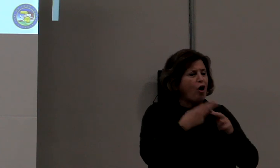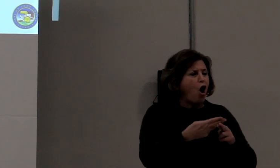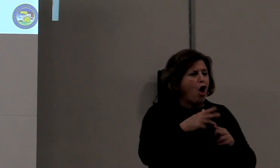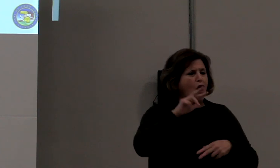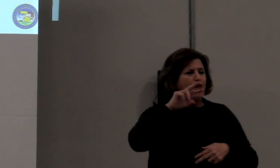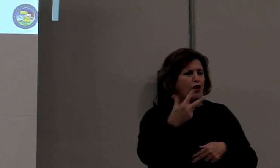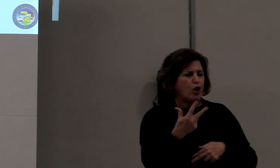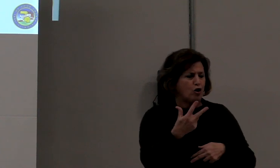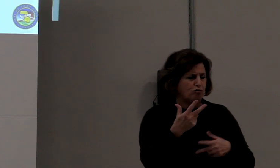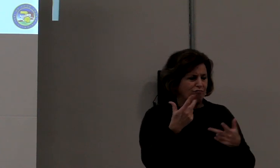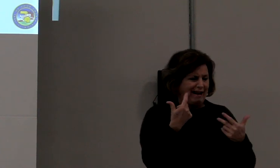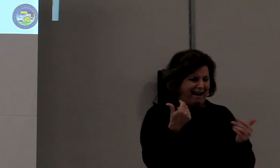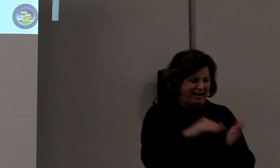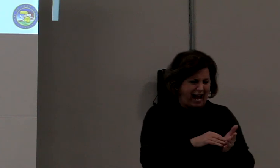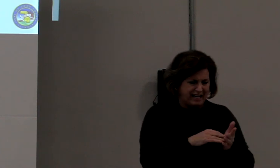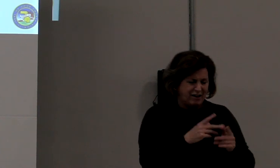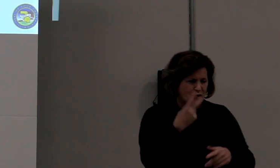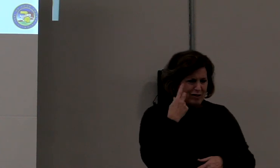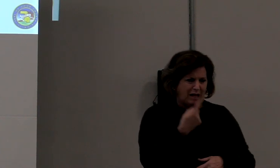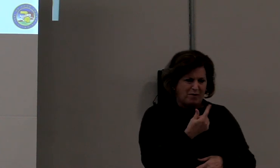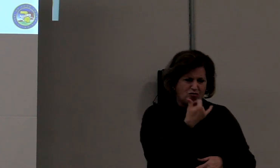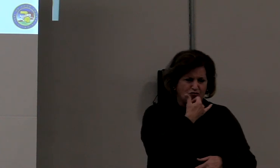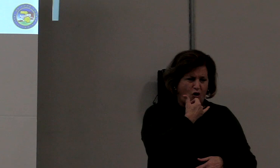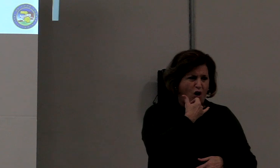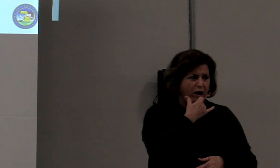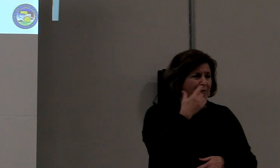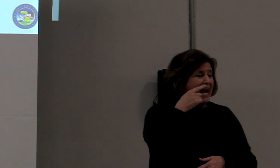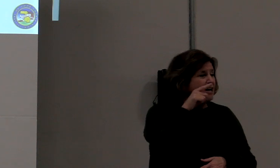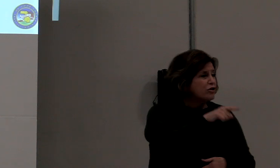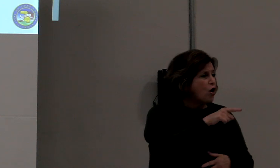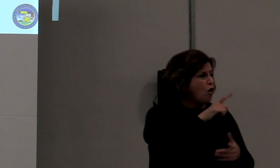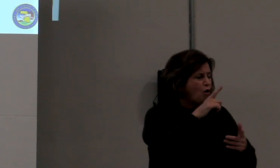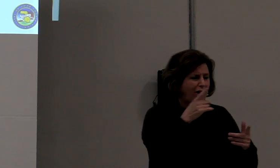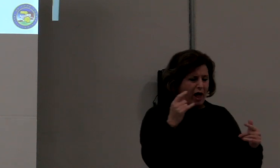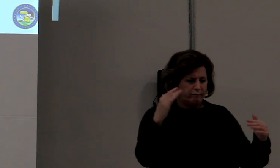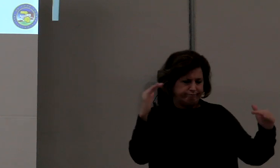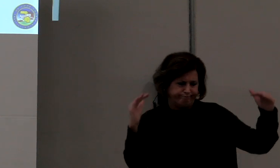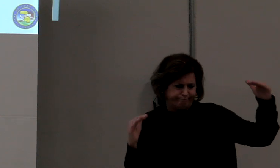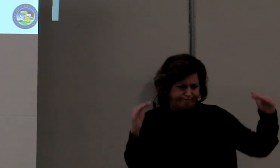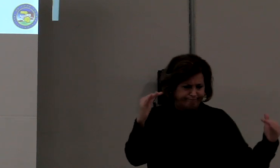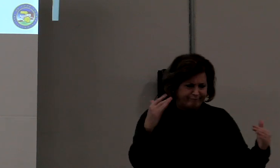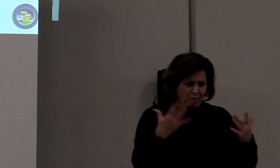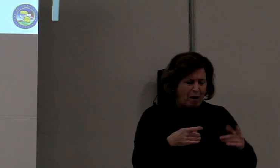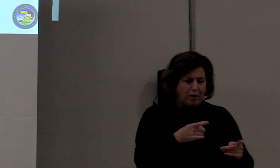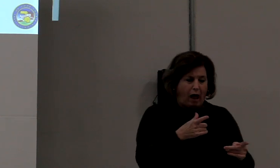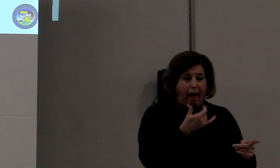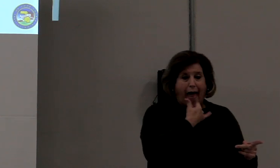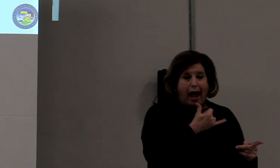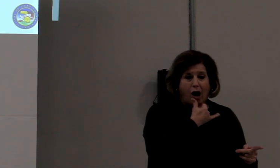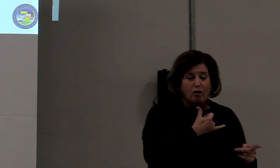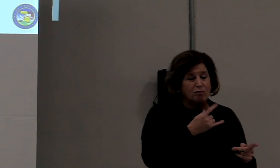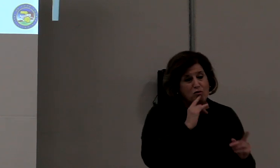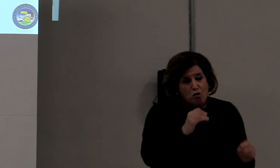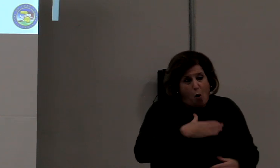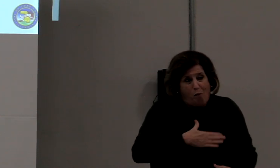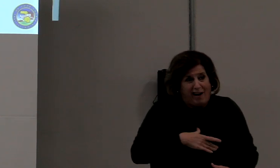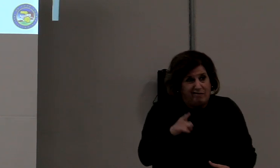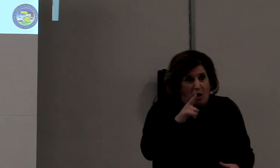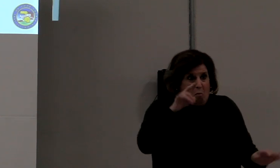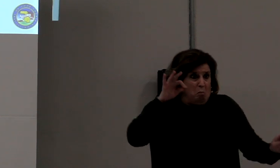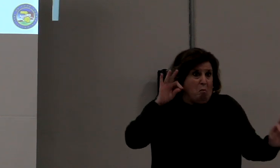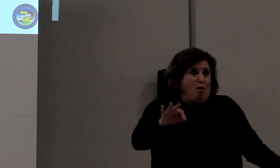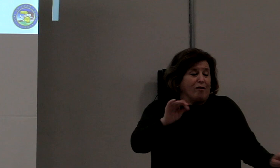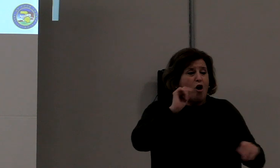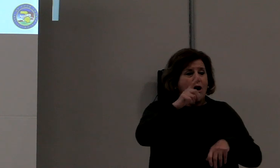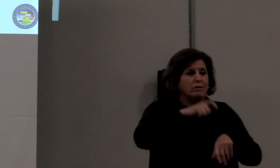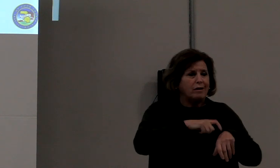third cuts, if you see something wrong, especially because you're a check and balance too, there could be errors. Nobody's perfect. So